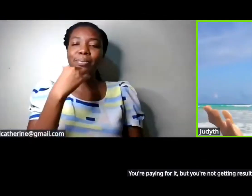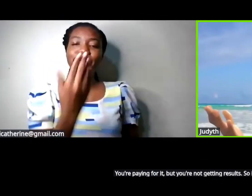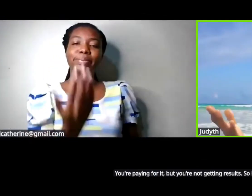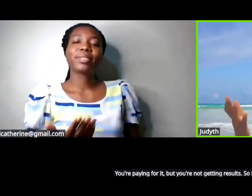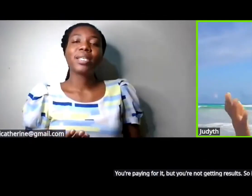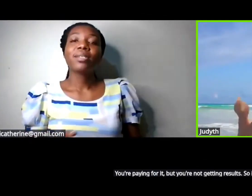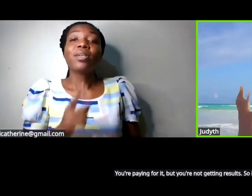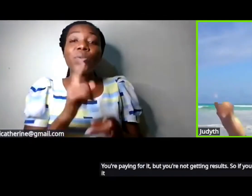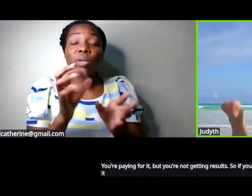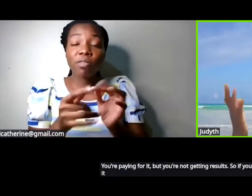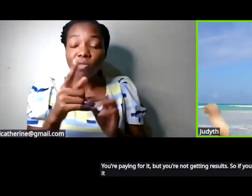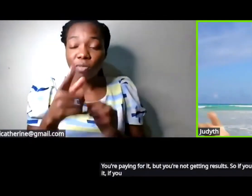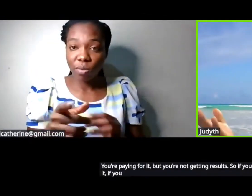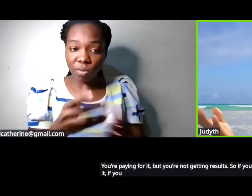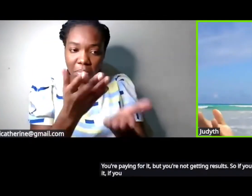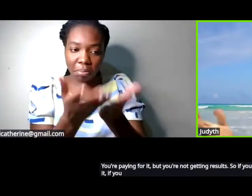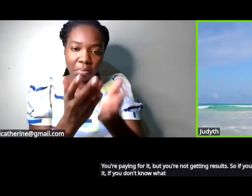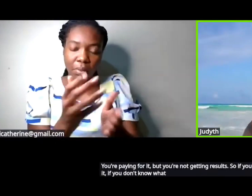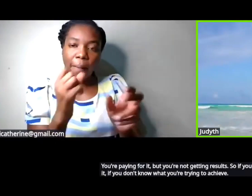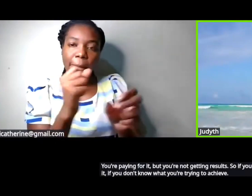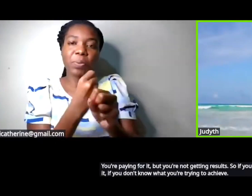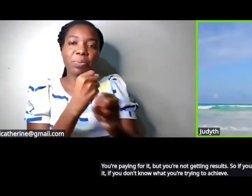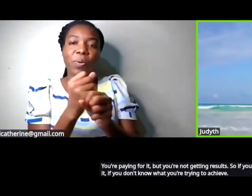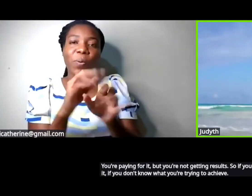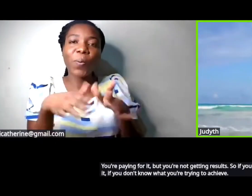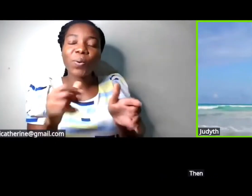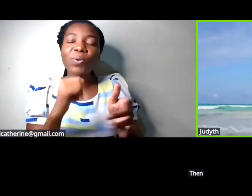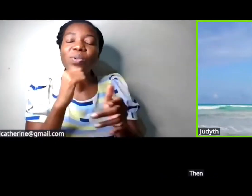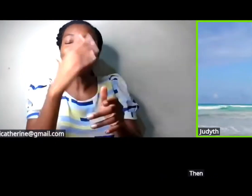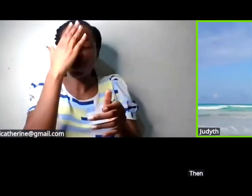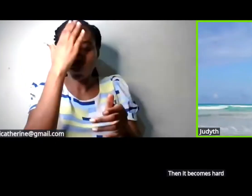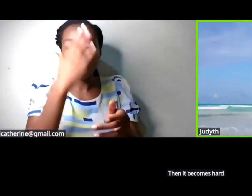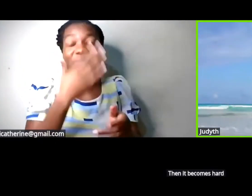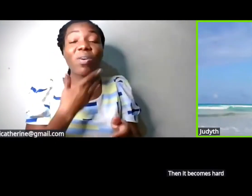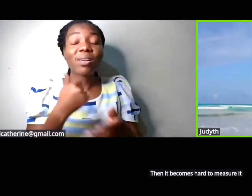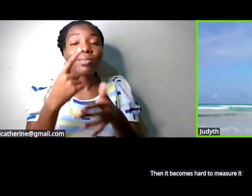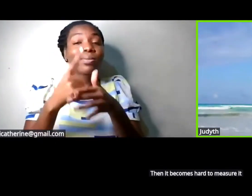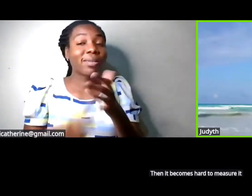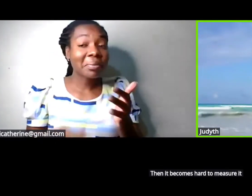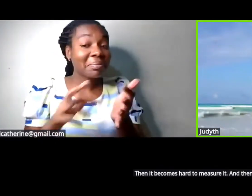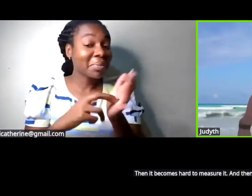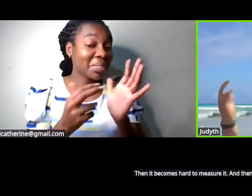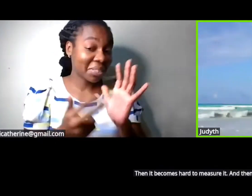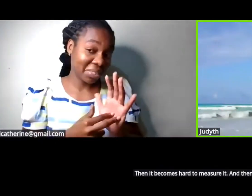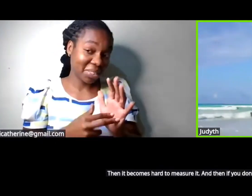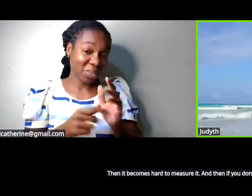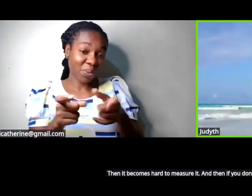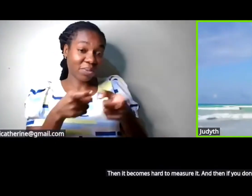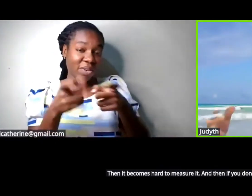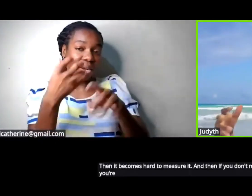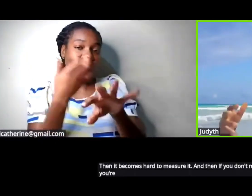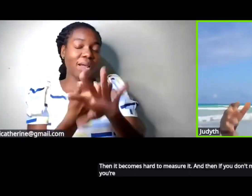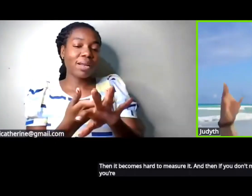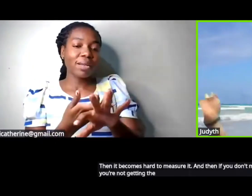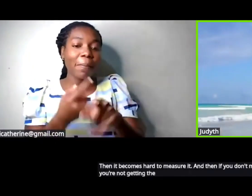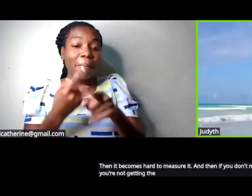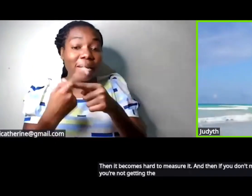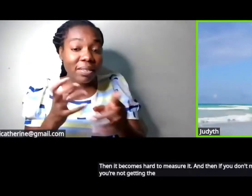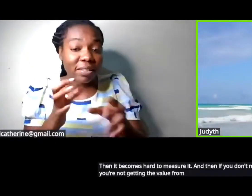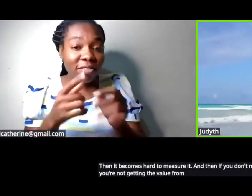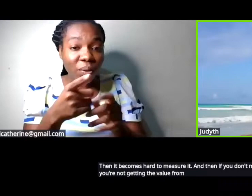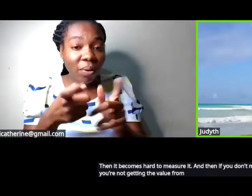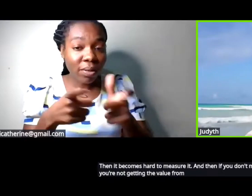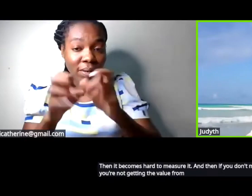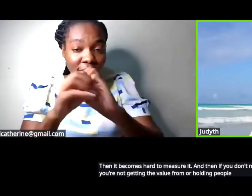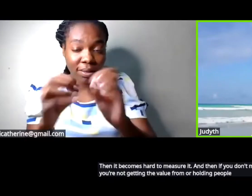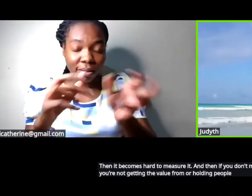if you don't know what you're trying to achieve, then it becomes hard to measure it. And then if you don't measure it, then you're not getting the value from or holding people